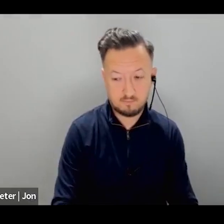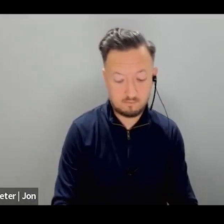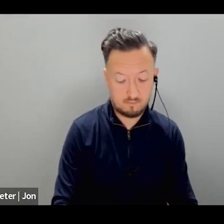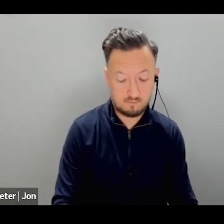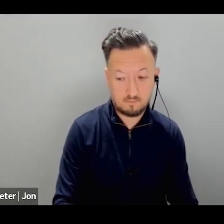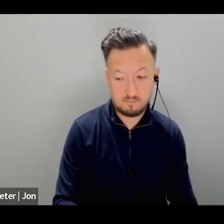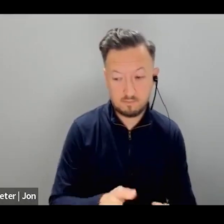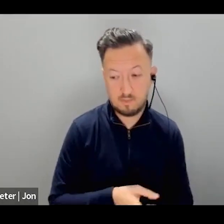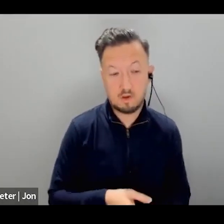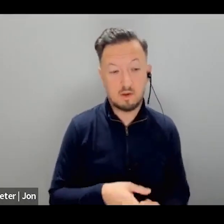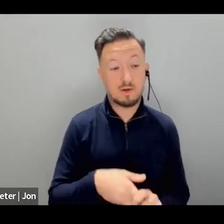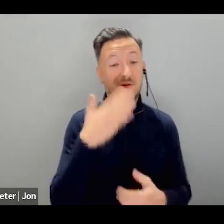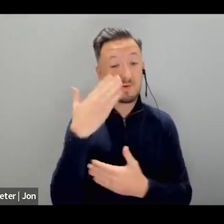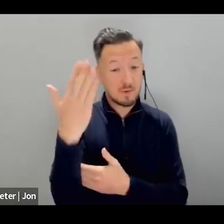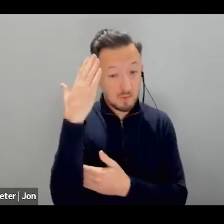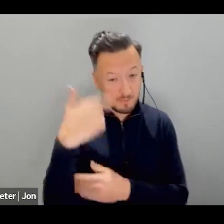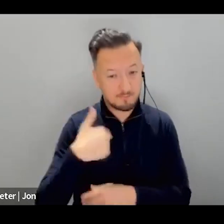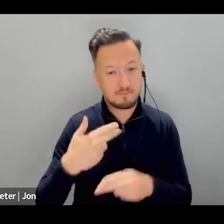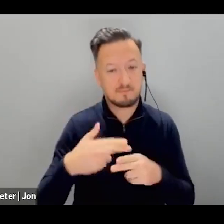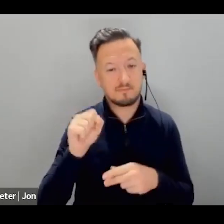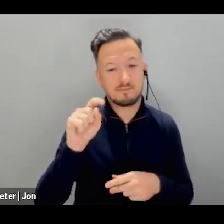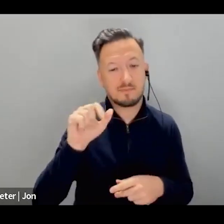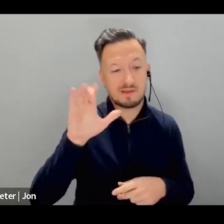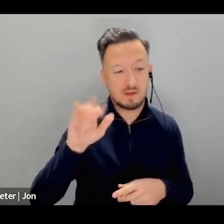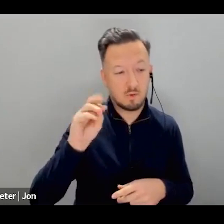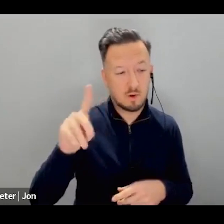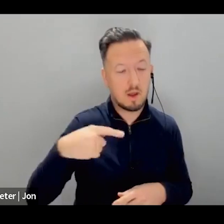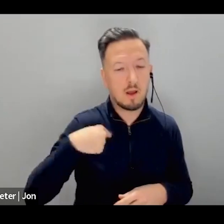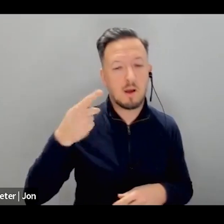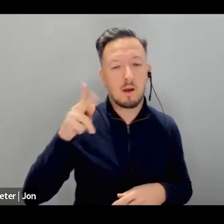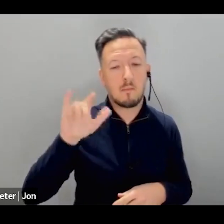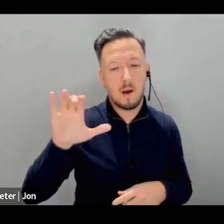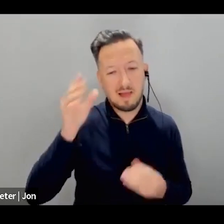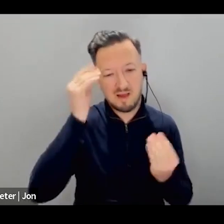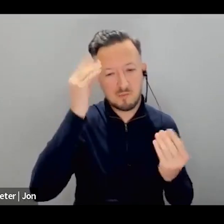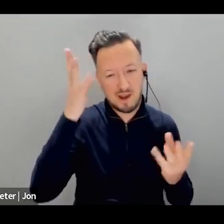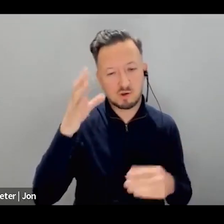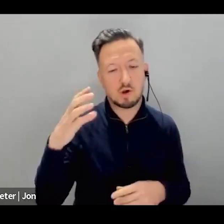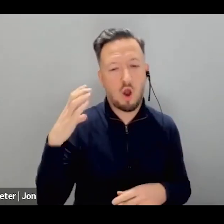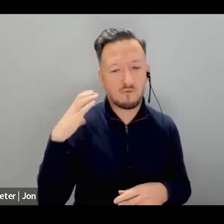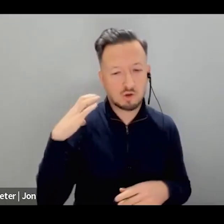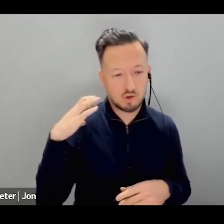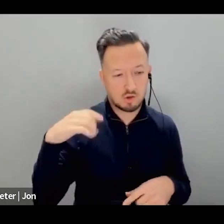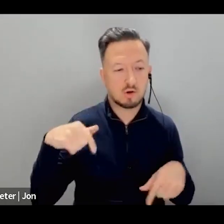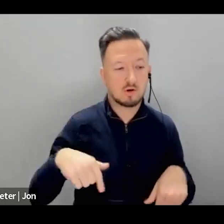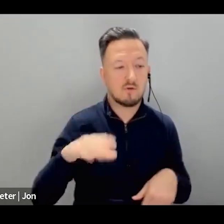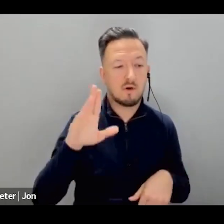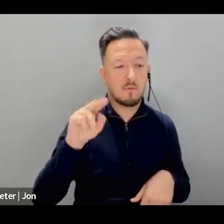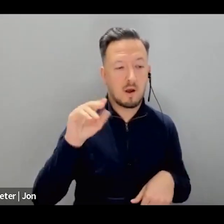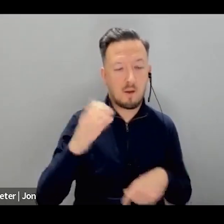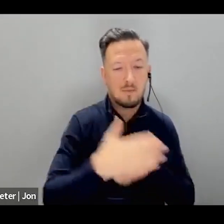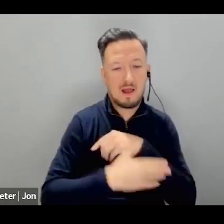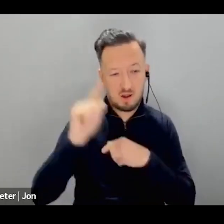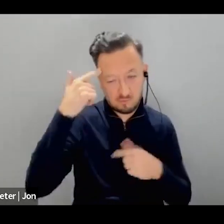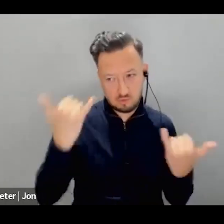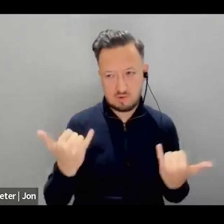All right. Good morning. My name is Stacy Wood. I'm a public information officer here with Buncombe County Government. Today is Thursday, November